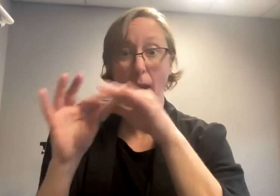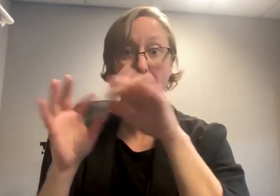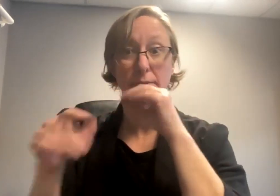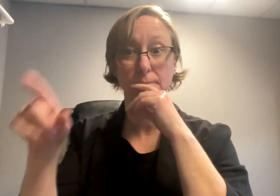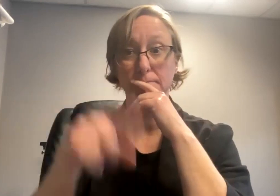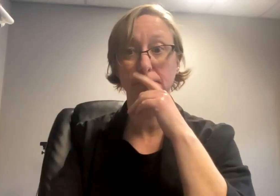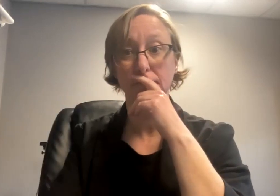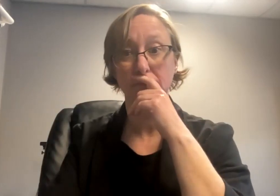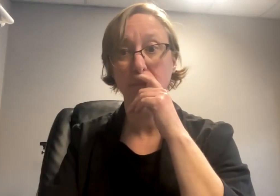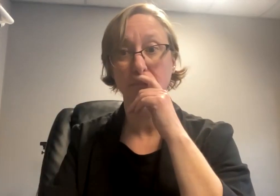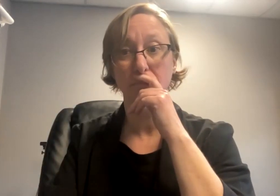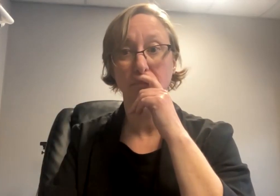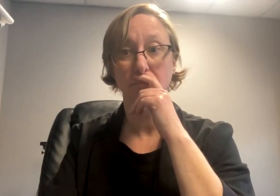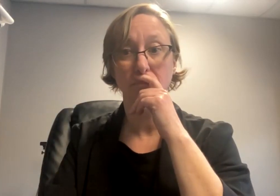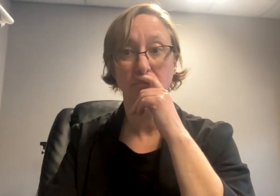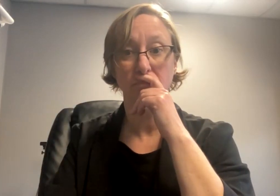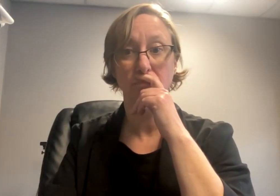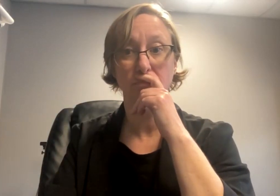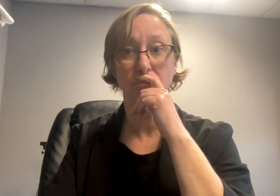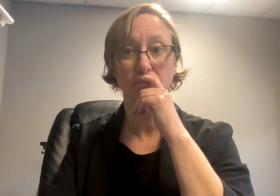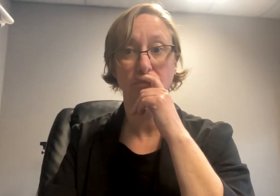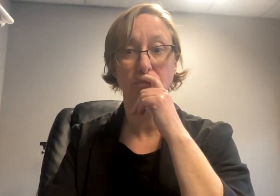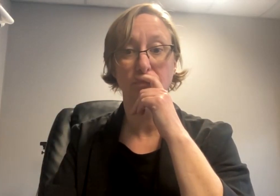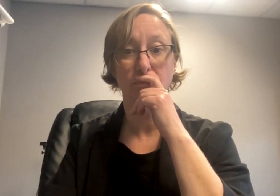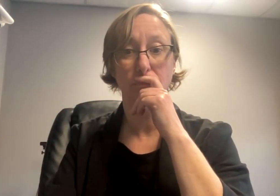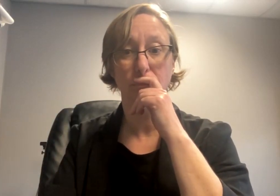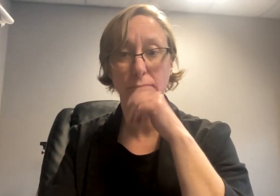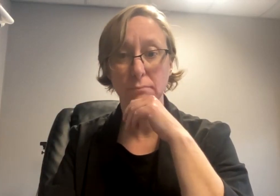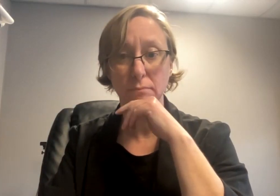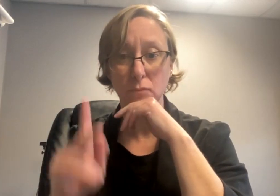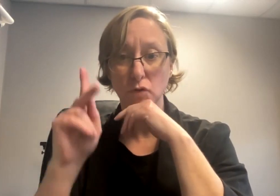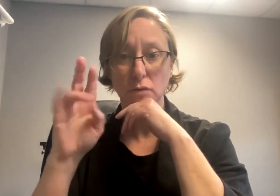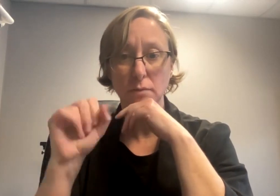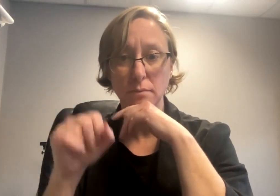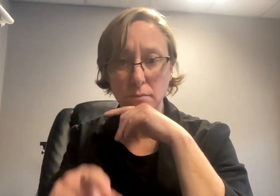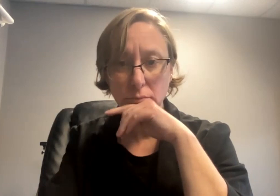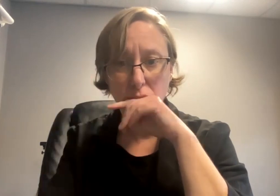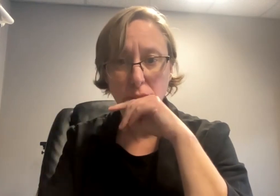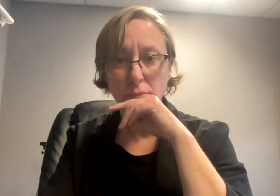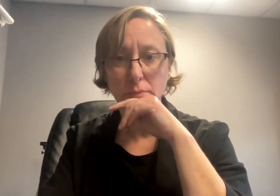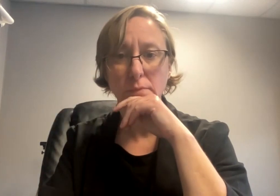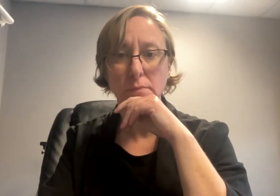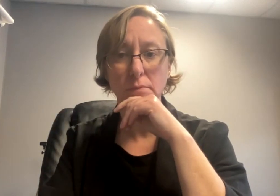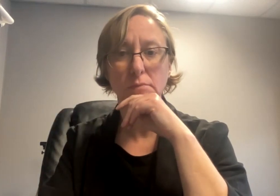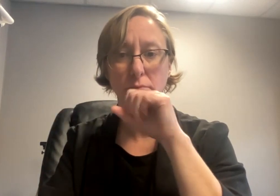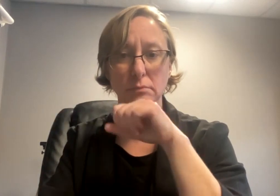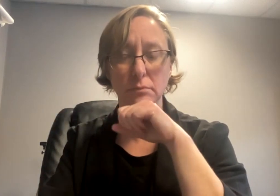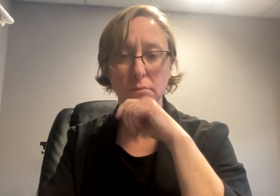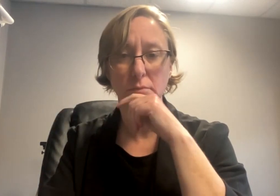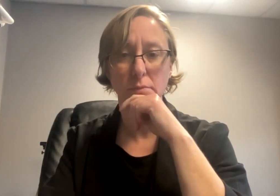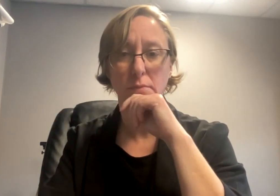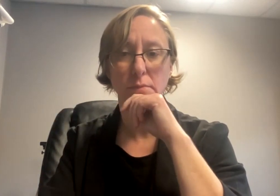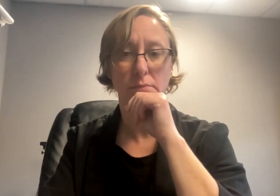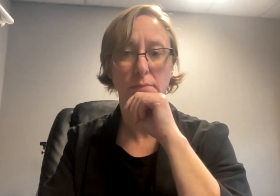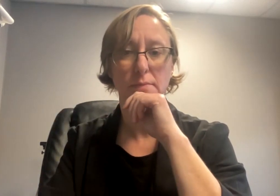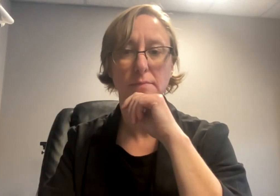Okay, that's open to anyone else who has thoughts or comments. Okay, this is Chris. He's saying I'm a little